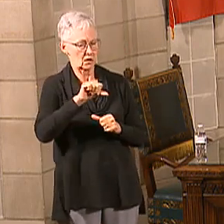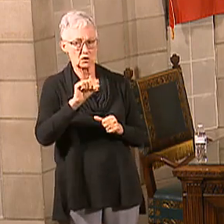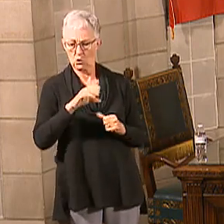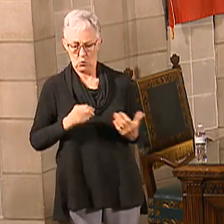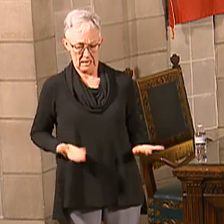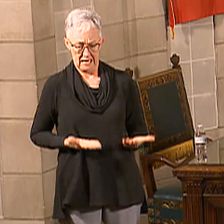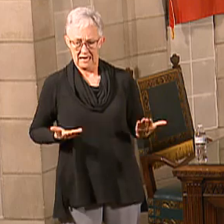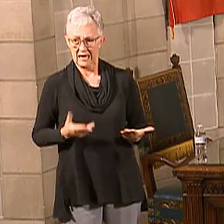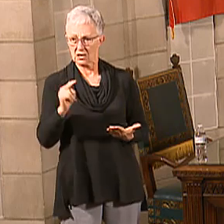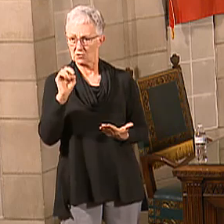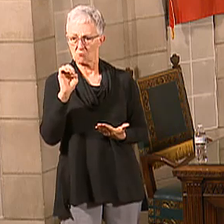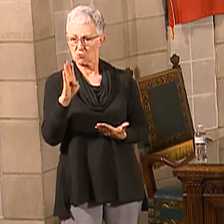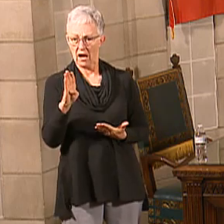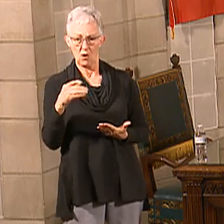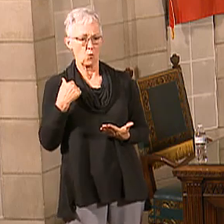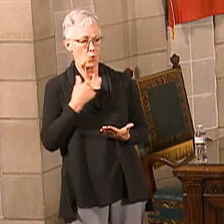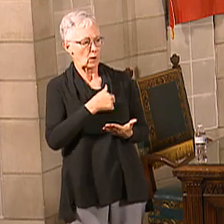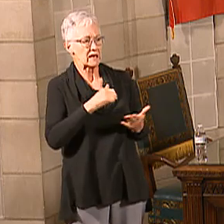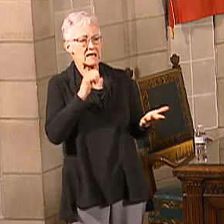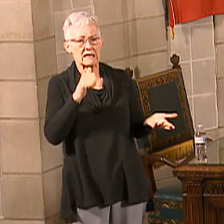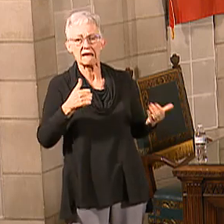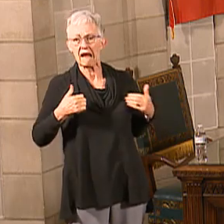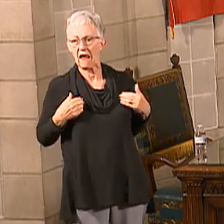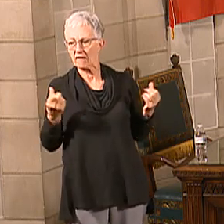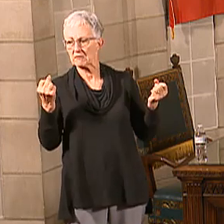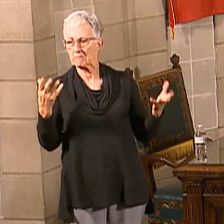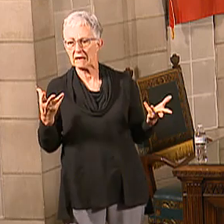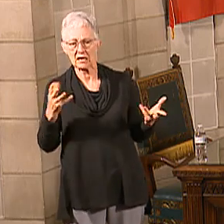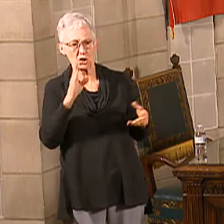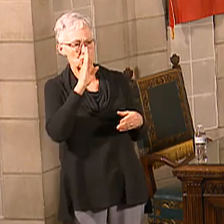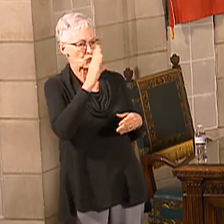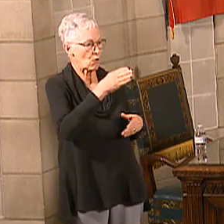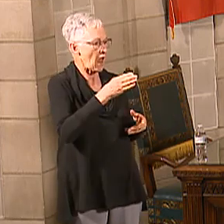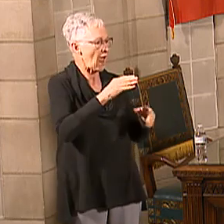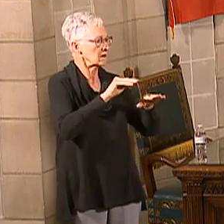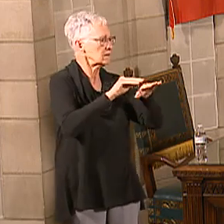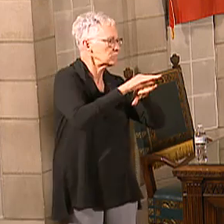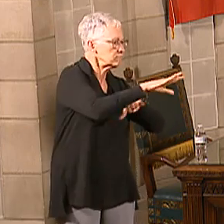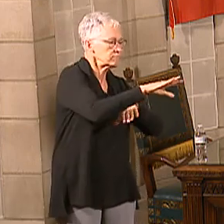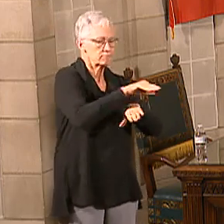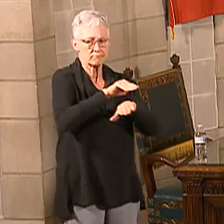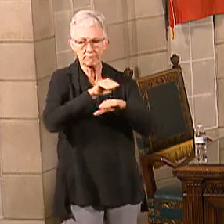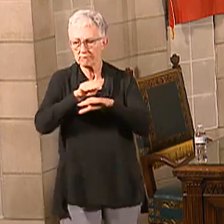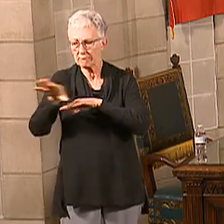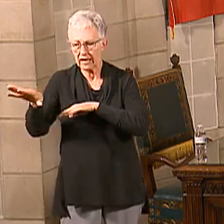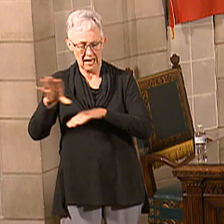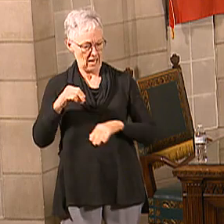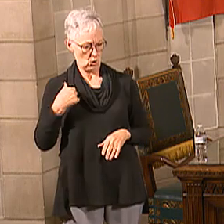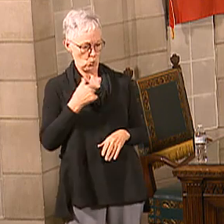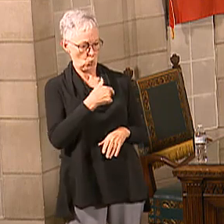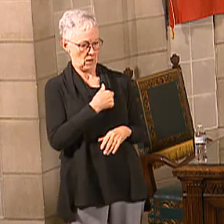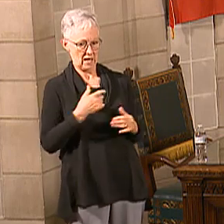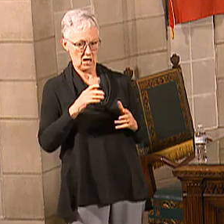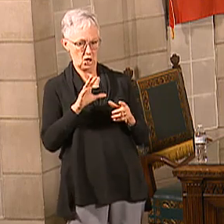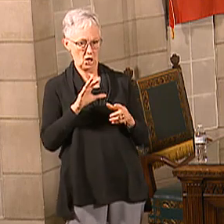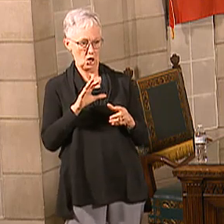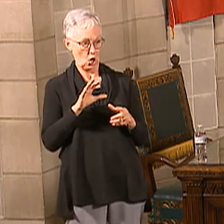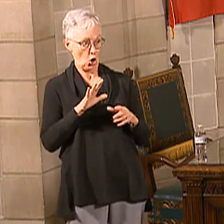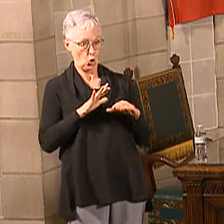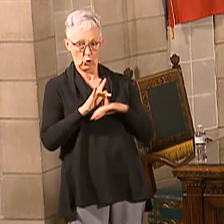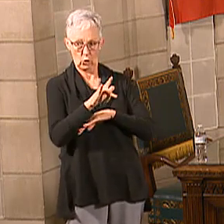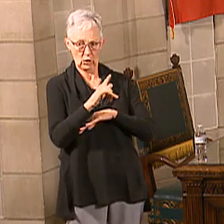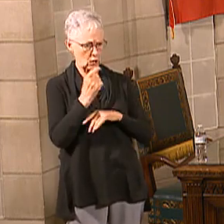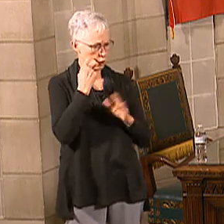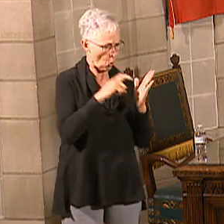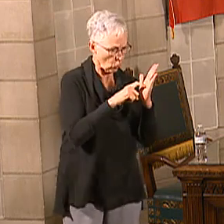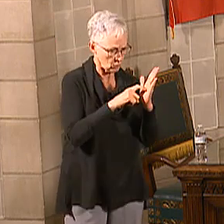here in Nebraska where we didn't have those direct contacts and we are much earlier in that epidemic curve, so to speak,